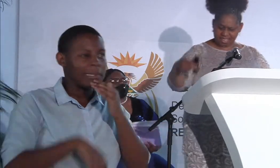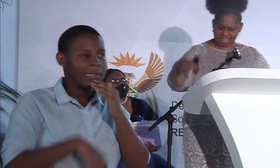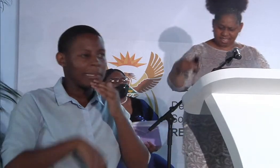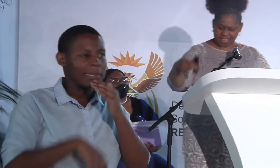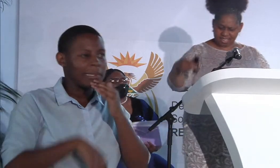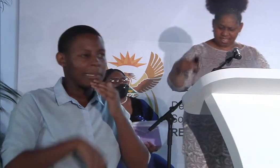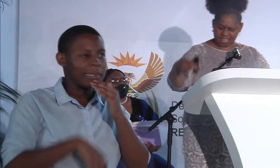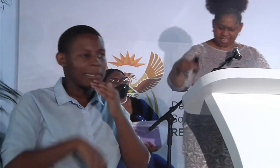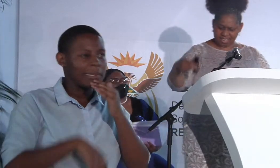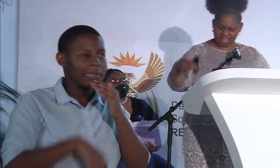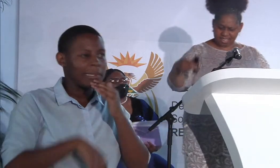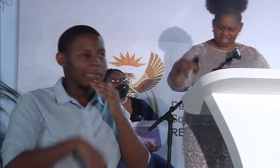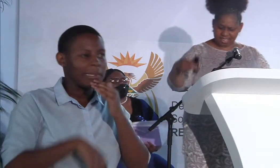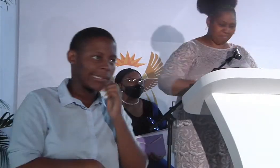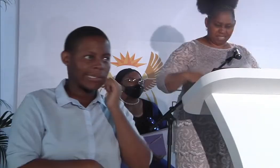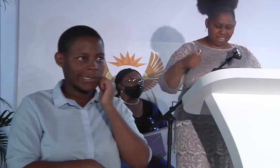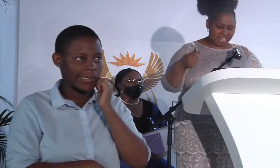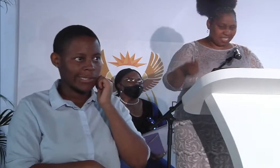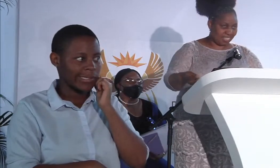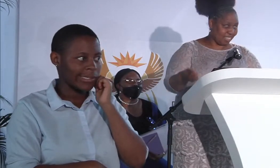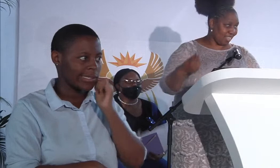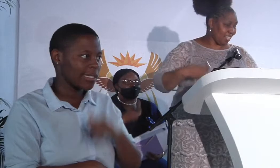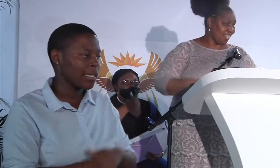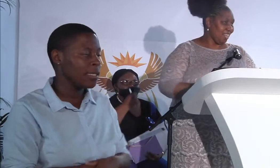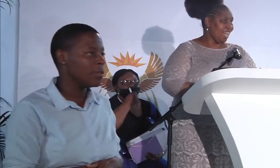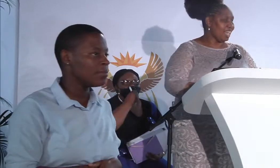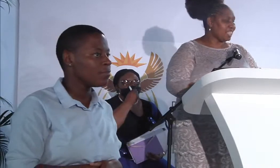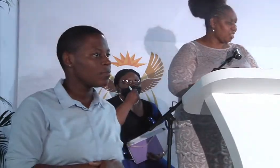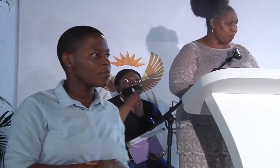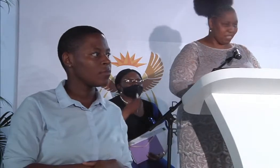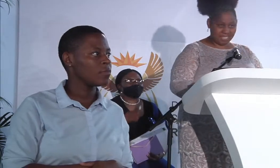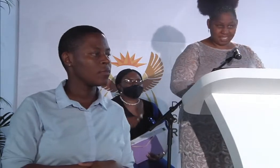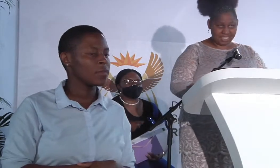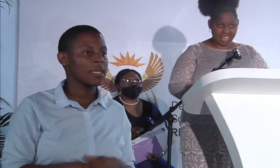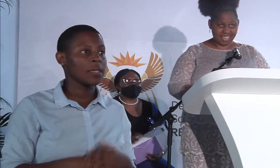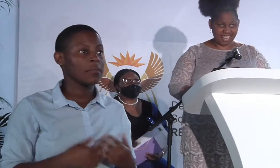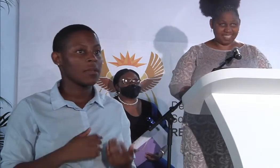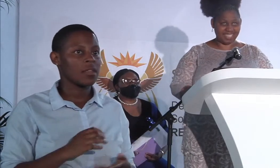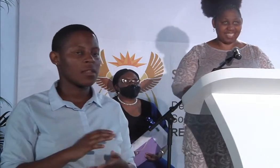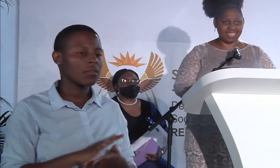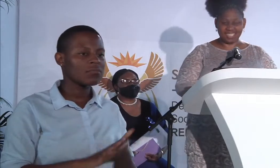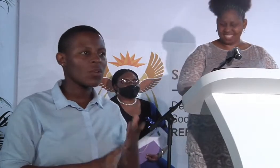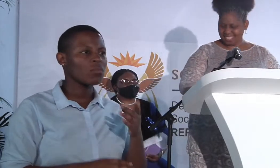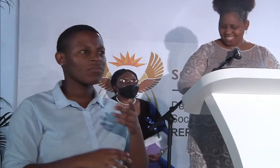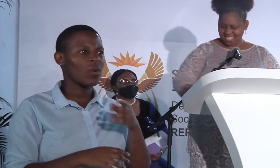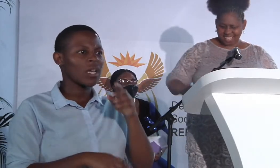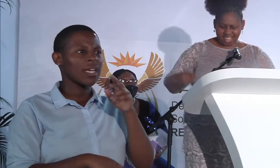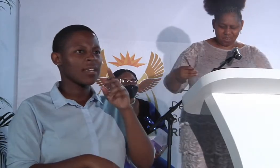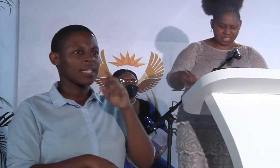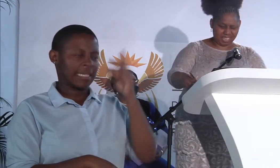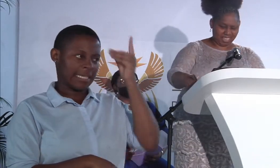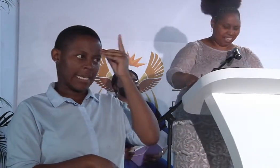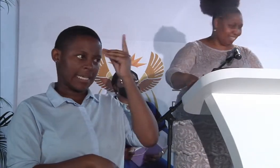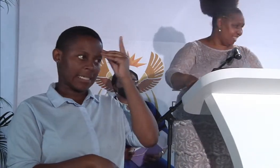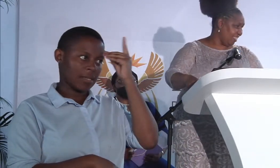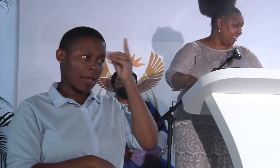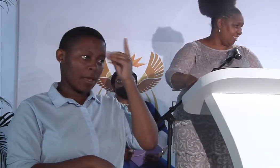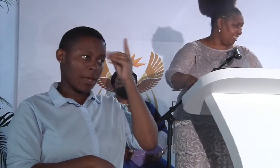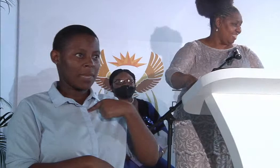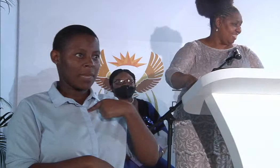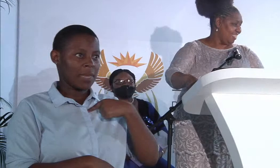I enjoyed a very nice eThekwini dinner, and I think as a Gauteng